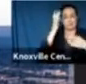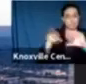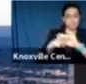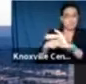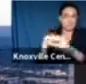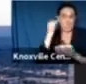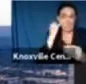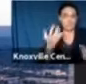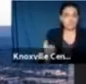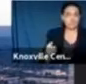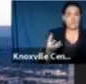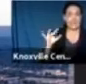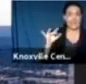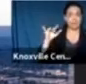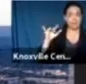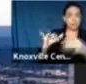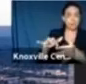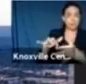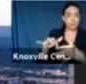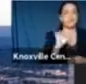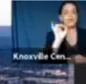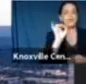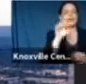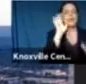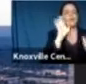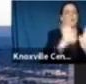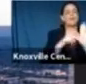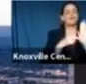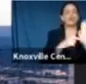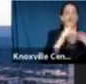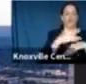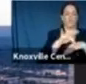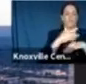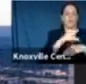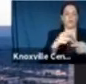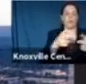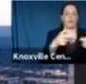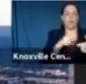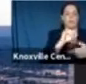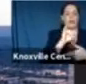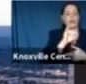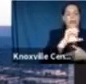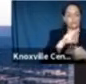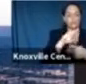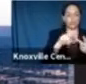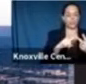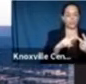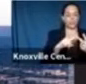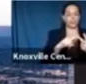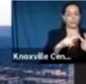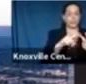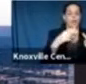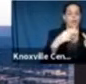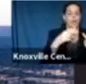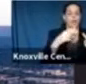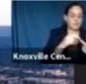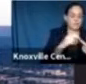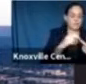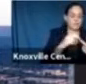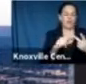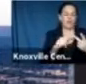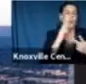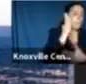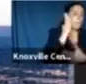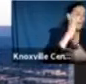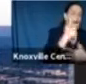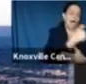capacity. These graphs show the availability of regional hospital beds, ICU beds, and ventilators from our hospital partners. It